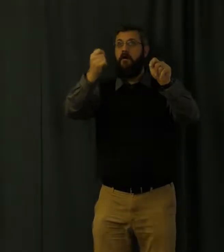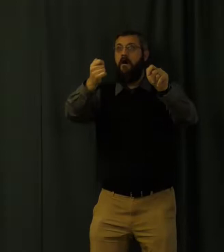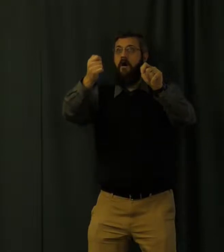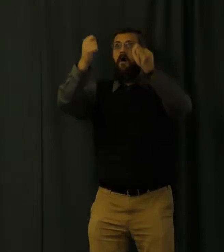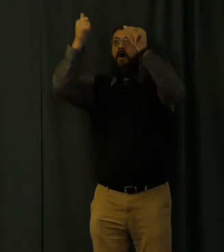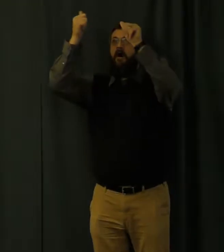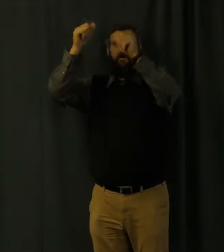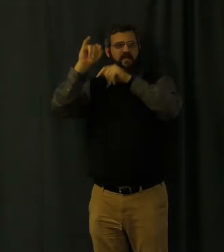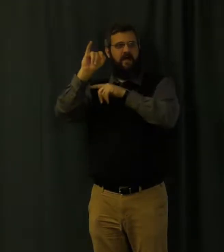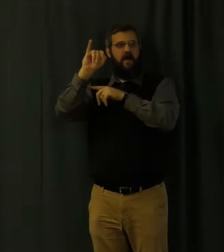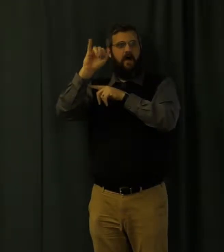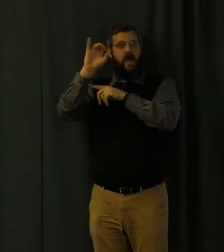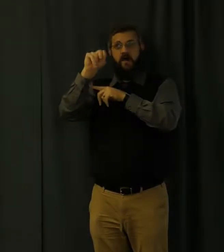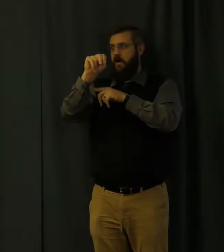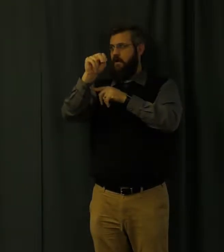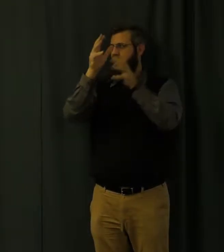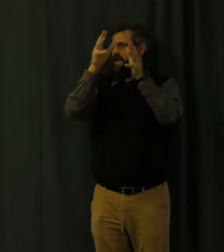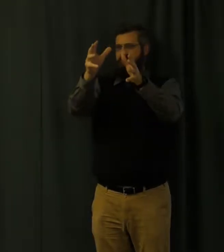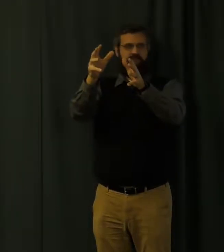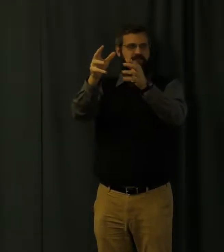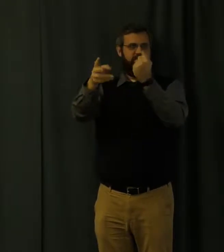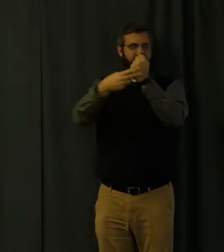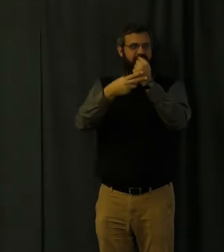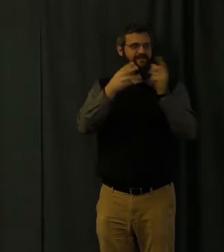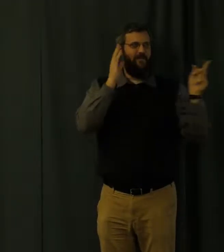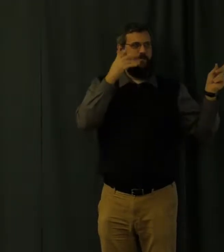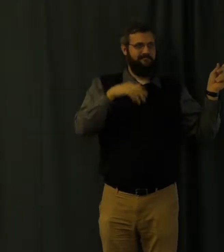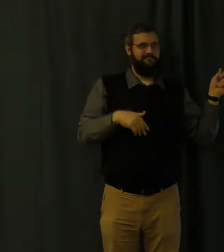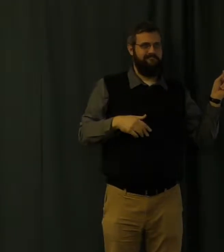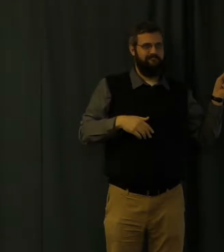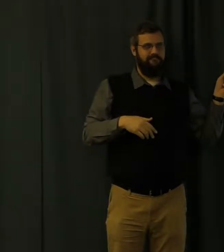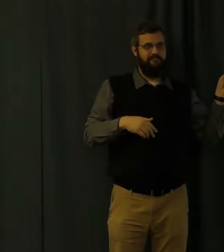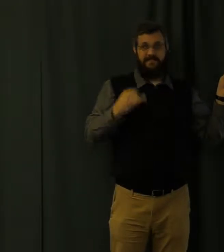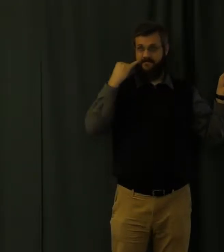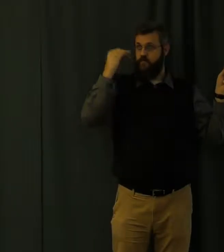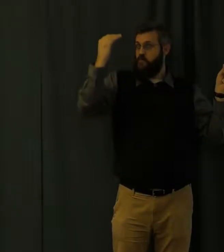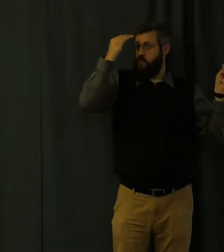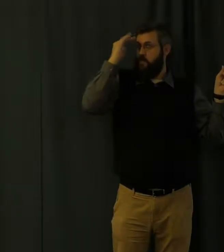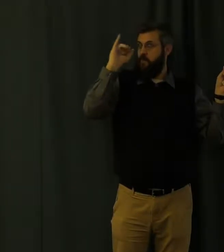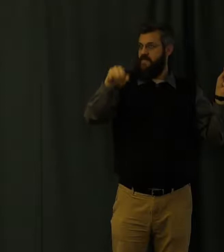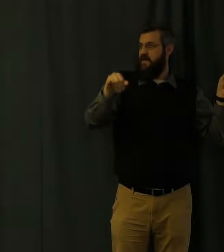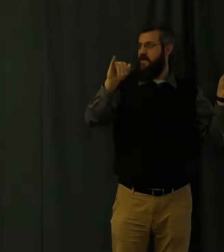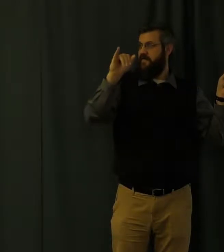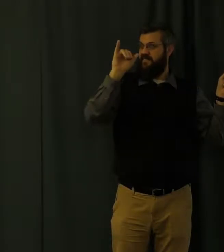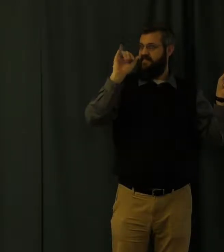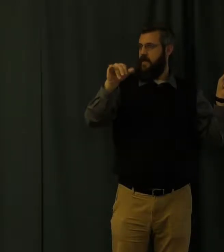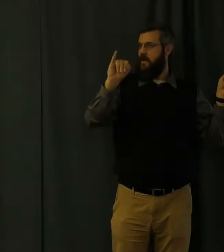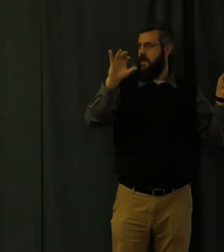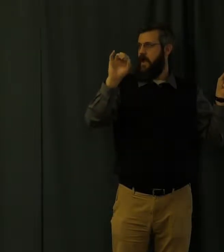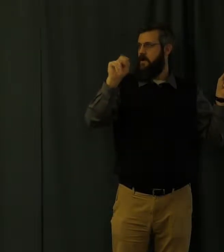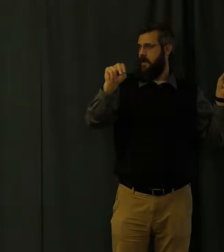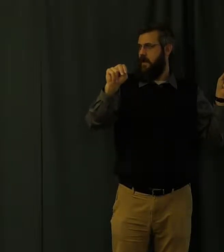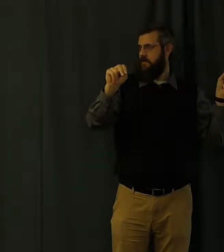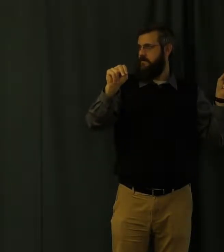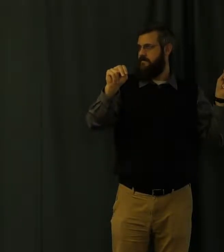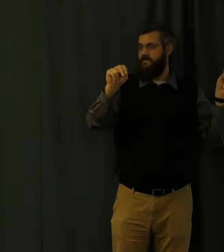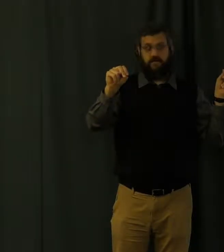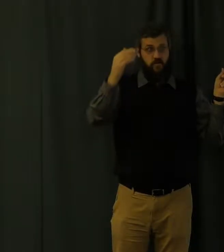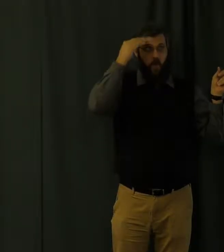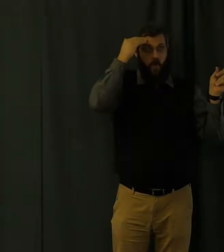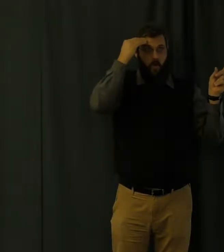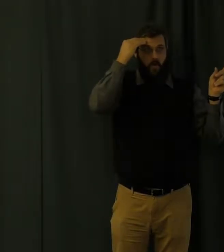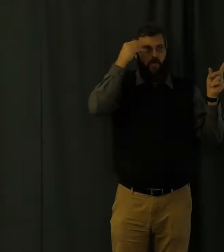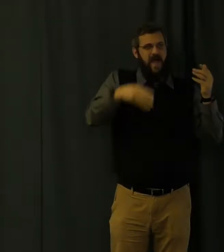site icon. And if you know that site icon by sight, you can fit so many more bookmarks on your bookmark